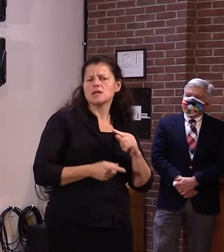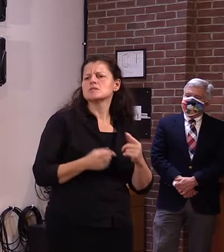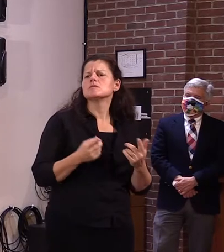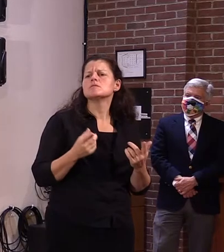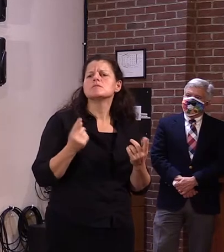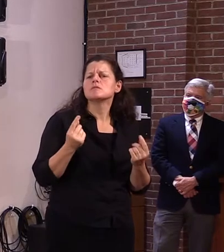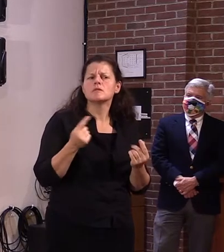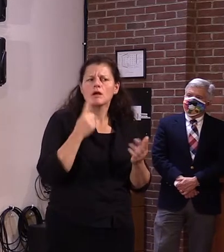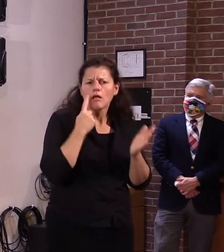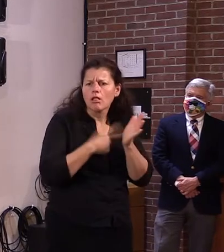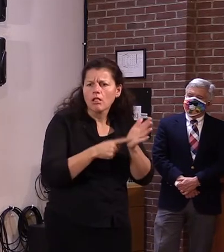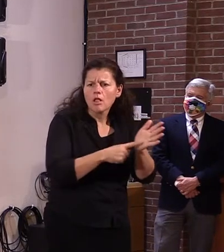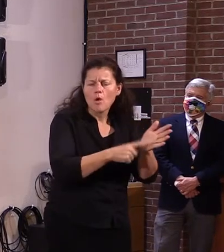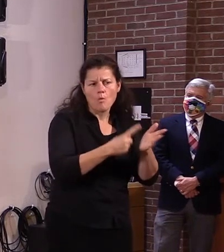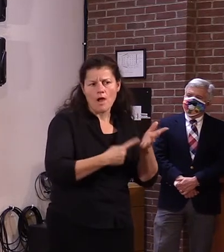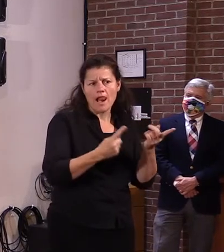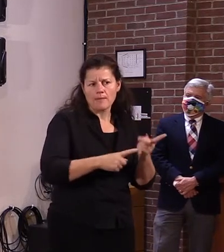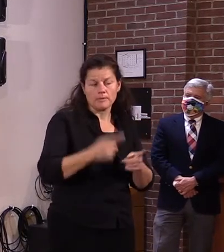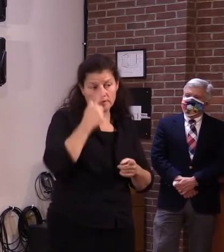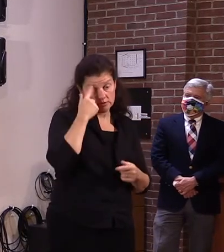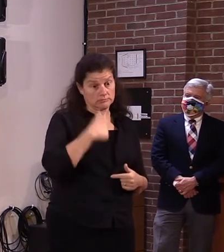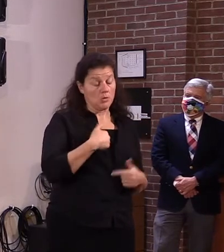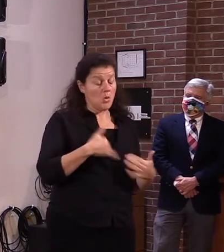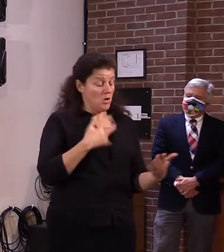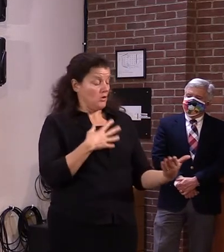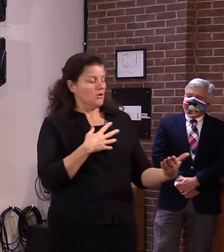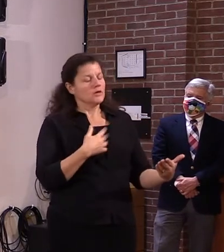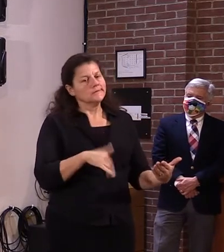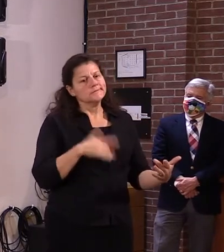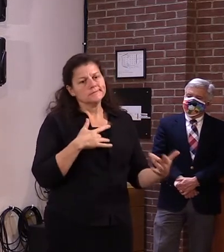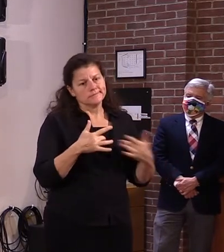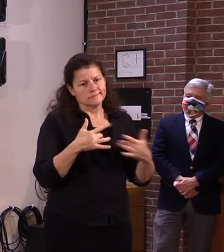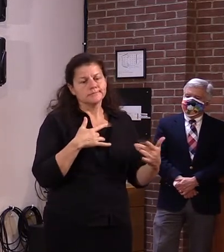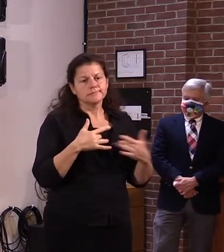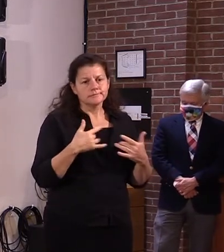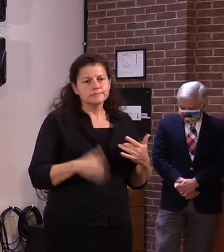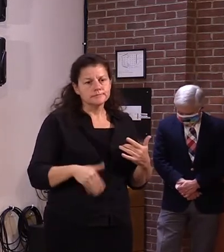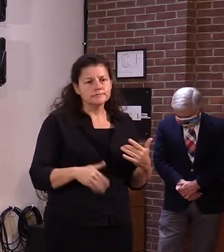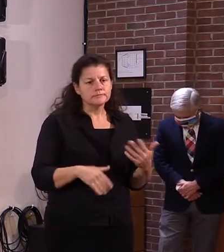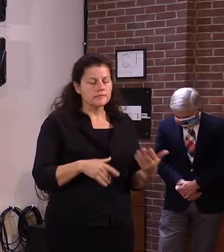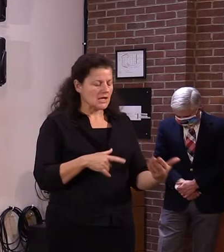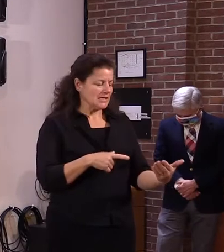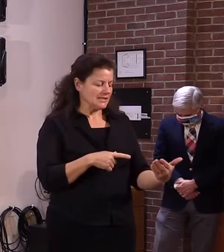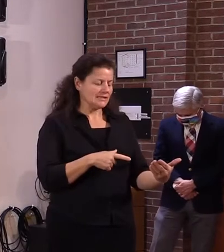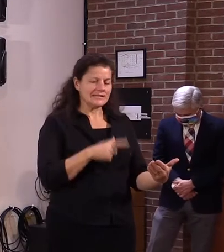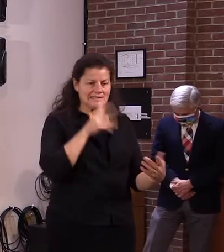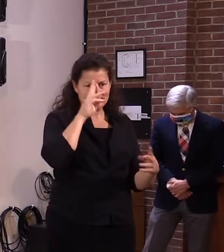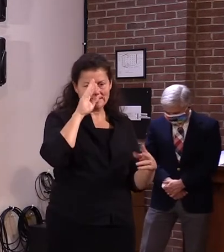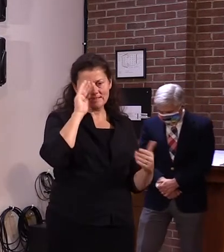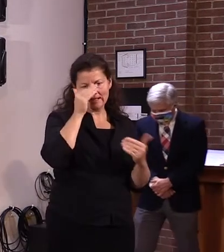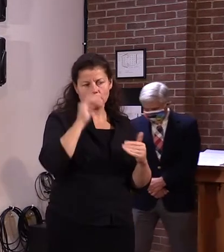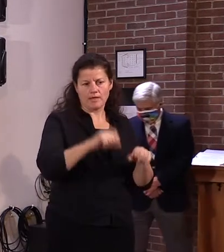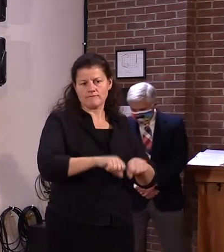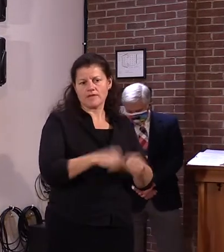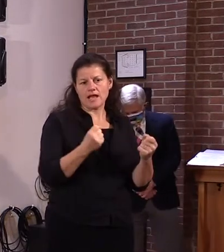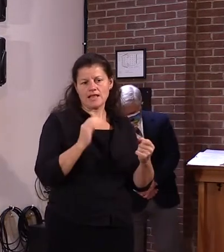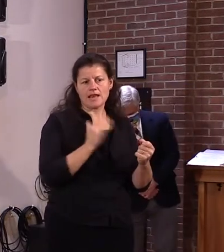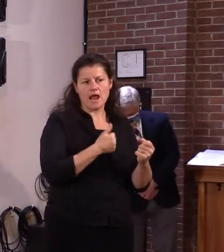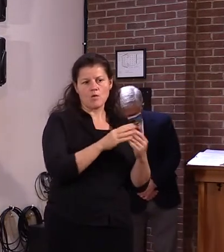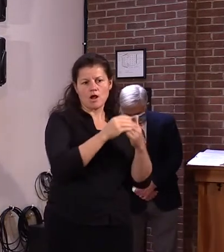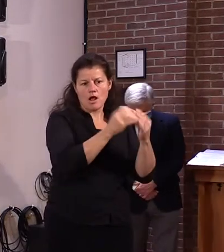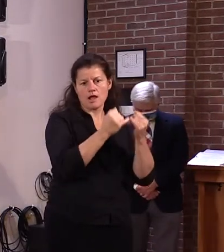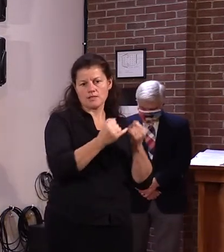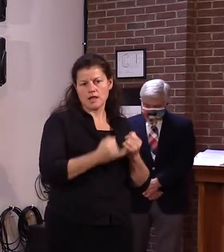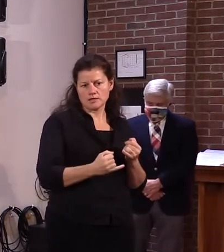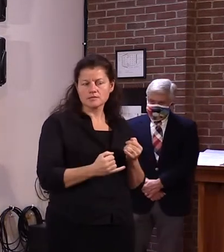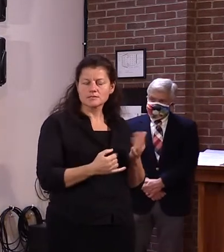really happened, because again, it appeared from the photo to violate a lot of the guidance that we provided.